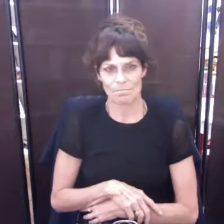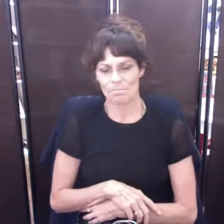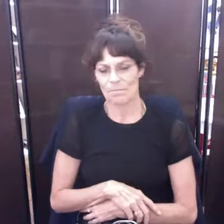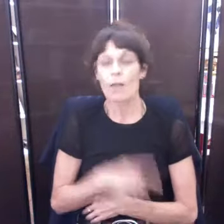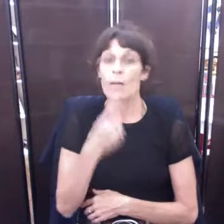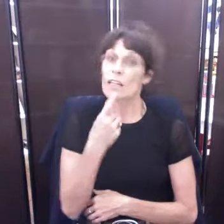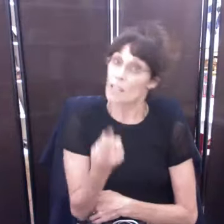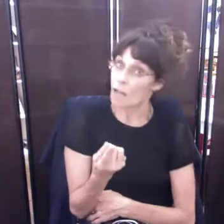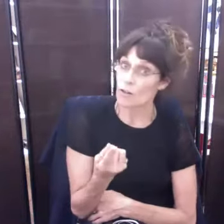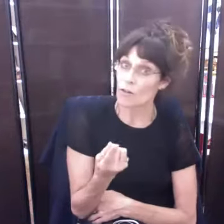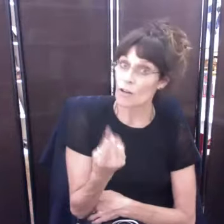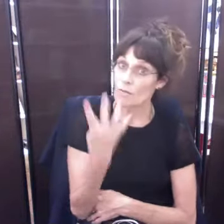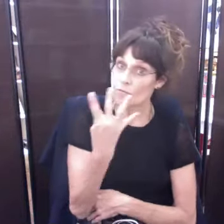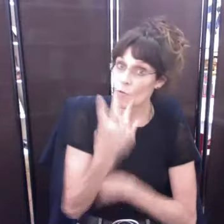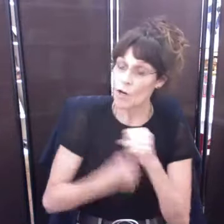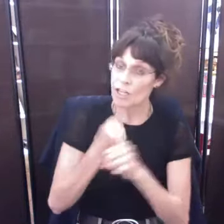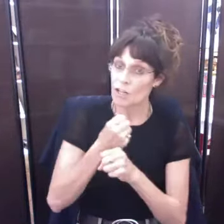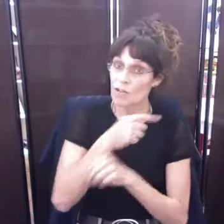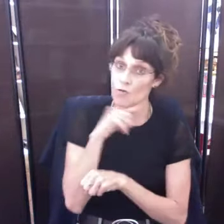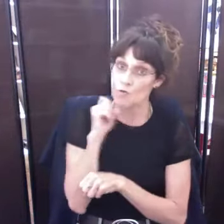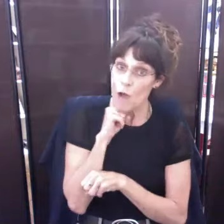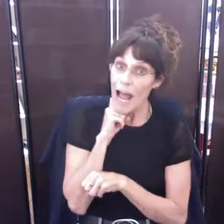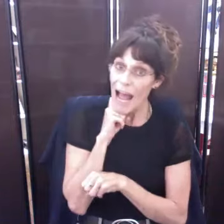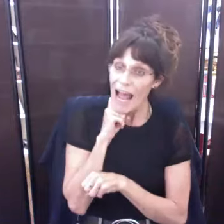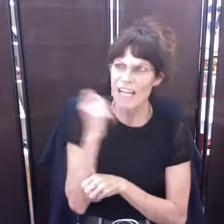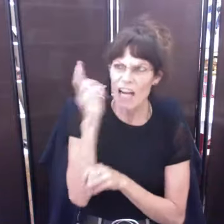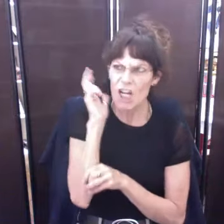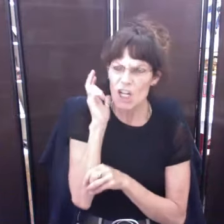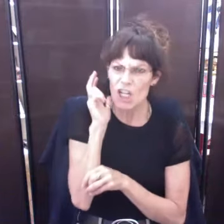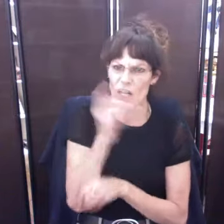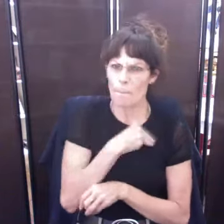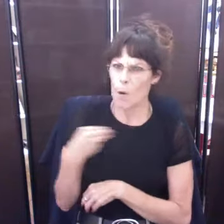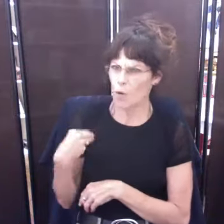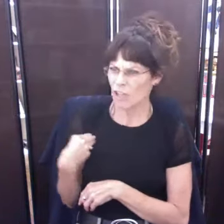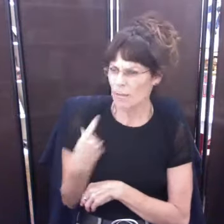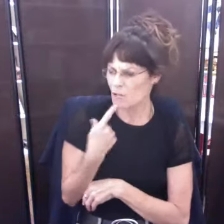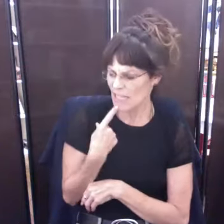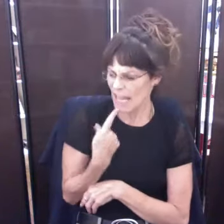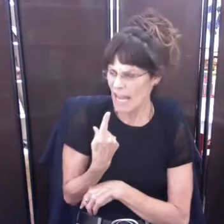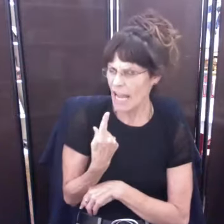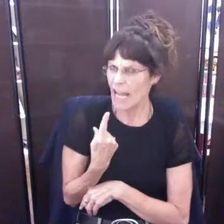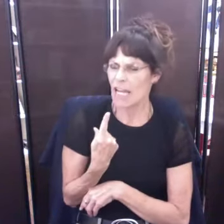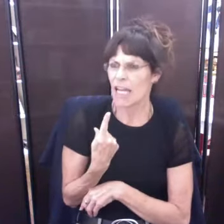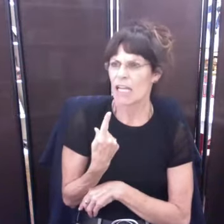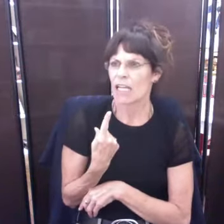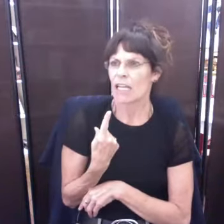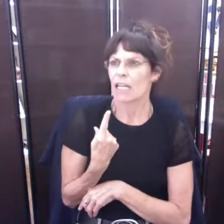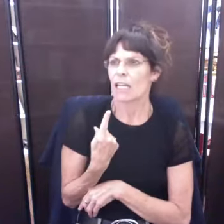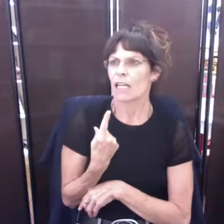this, I'm 4 years dry, and I had heard some old timer at 6 months say that she won't make it a year.